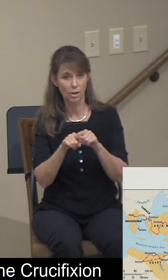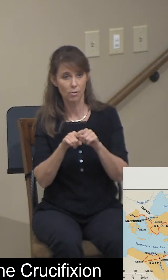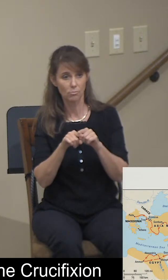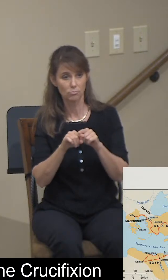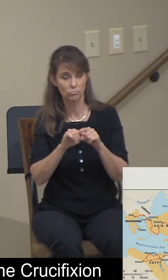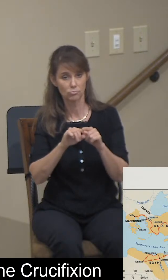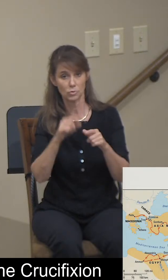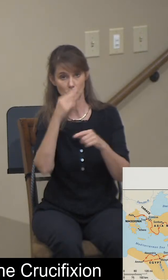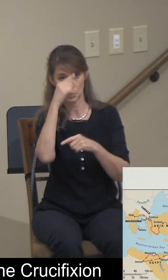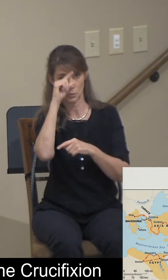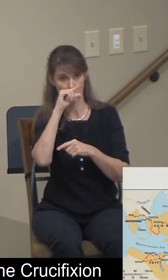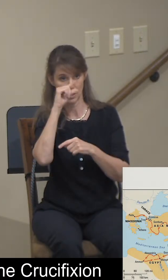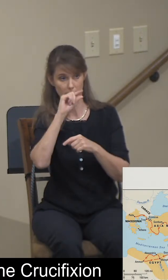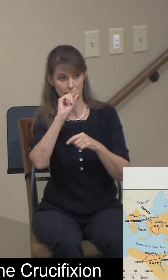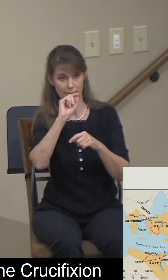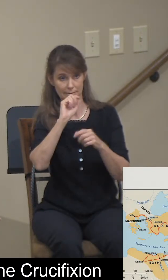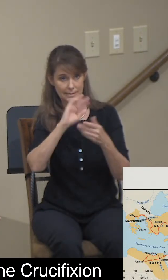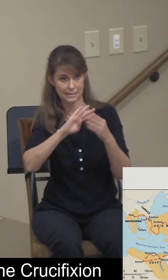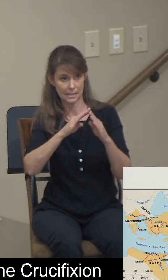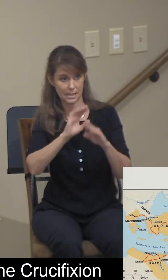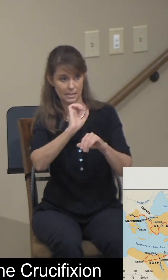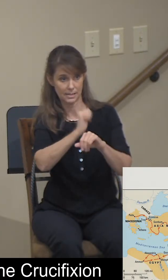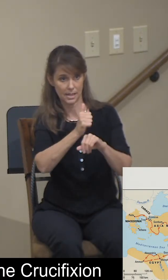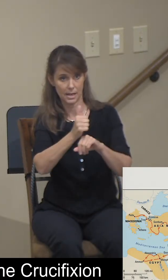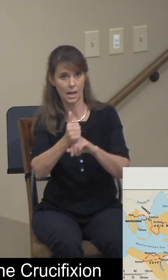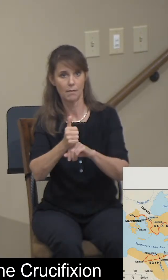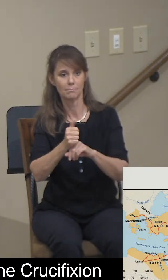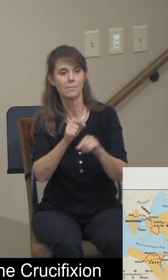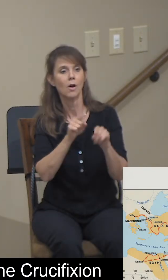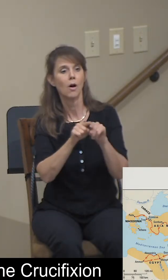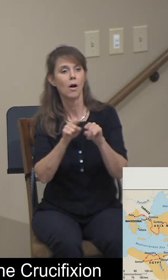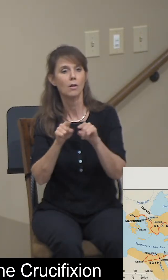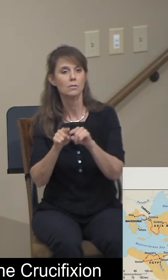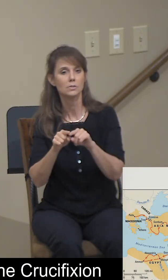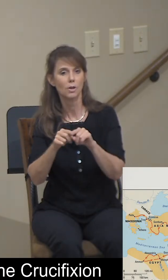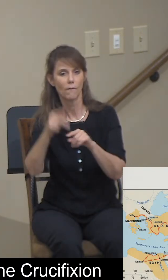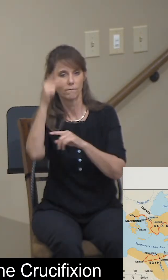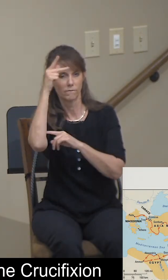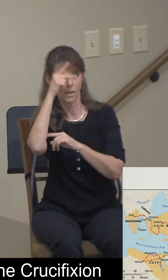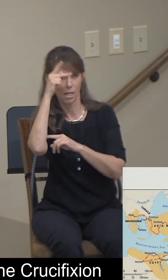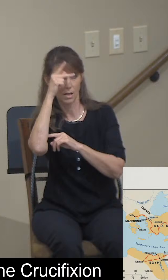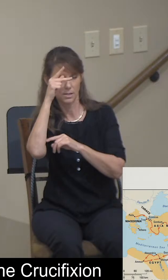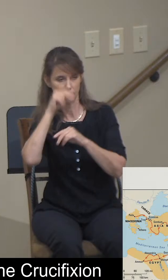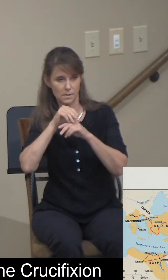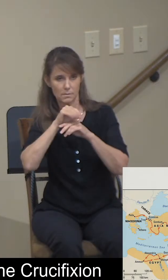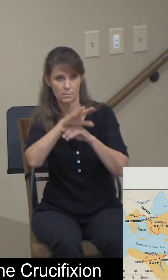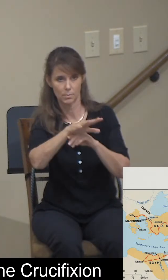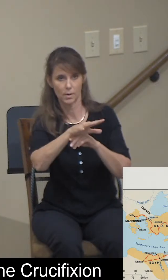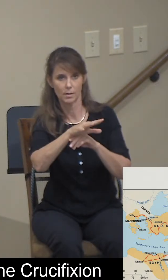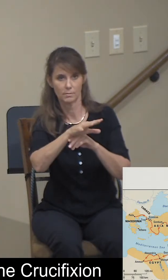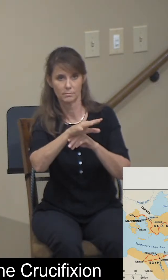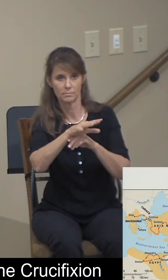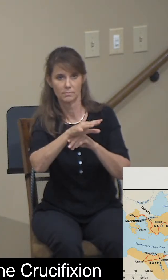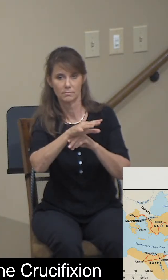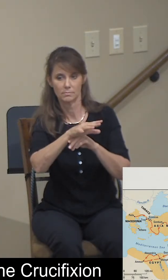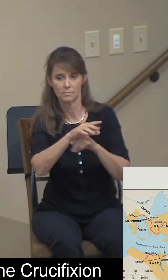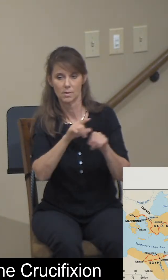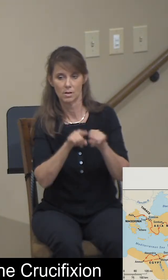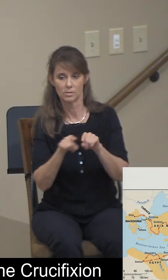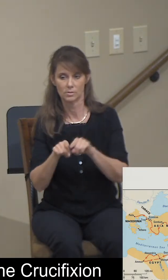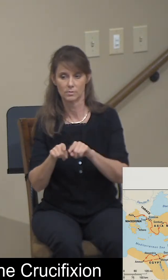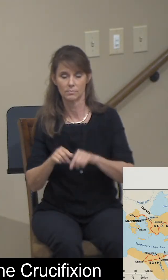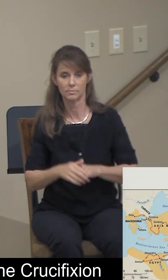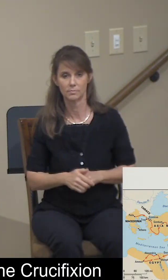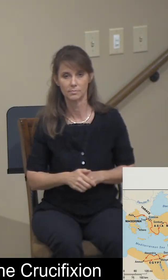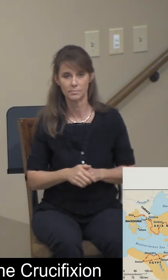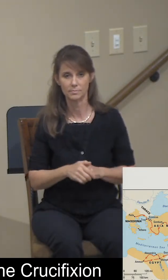Doesn't mean building a place where thousands upon thousands of people live. It's not a city in that regard, and that's not exactly what it was to achieve. It